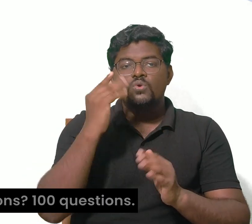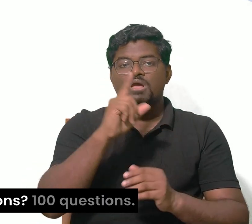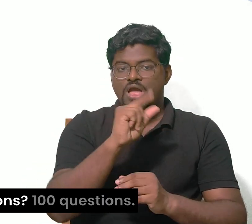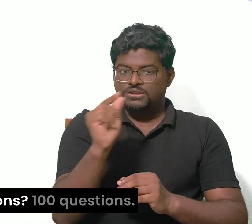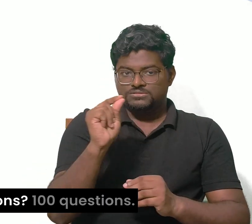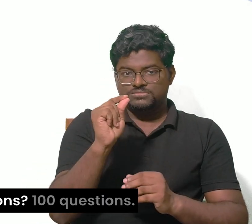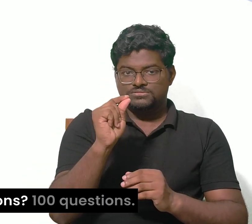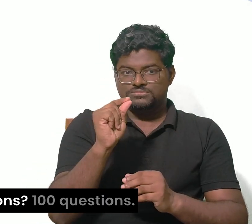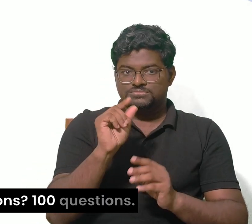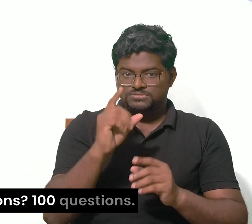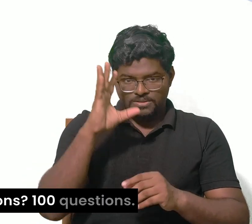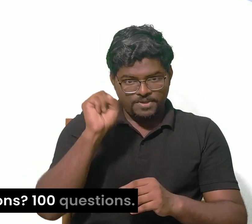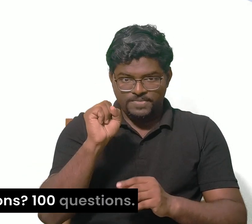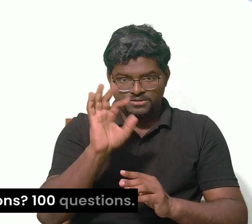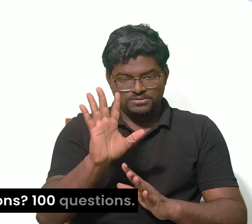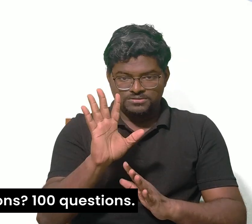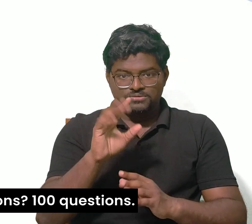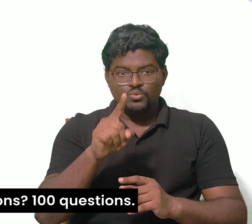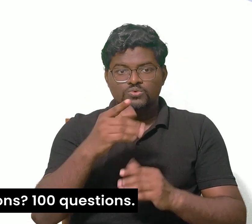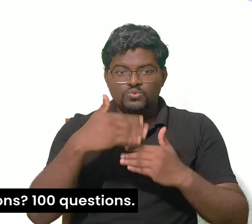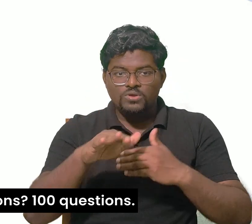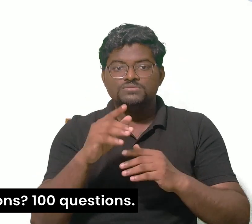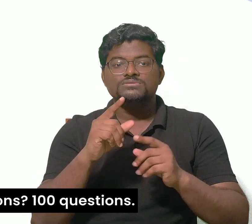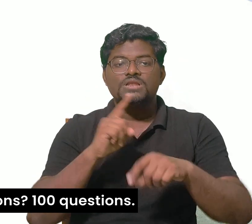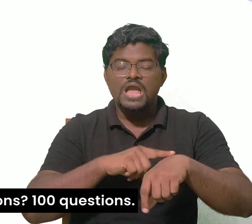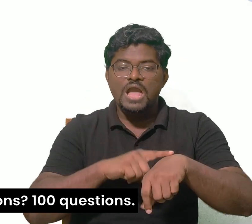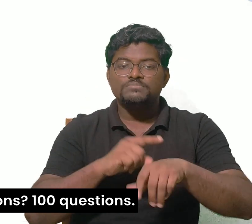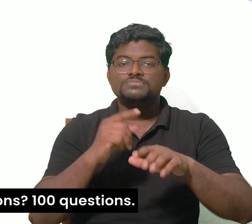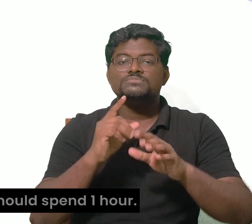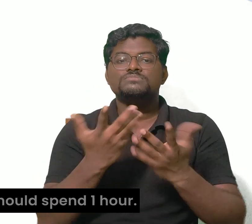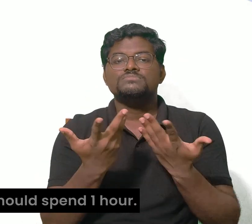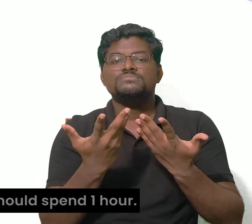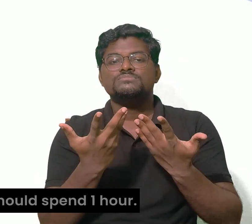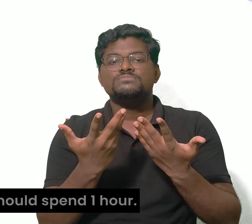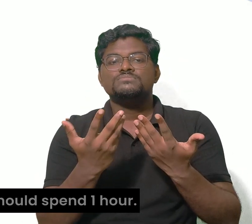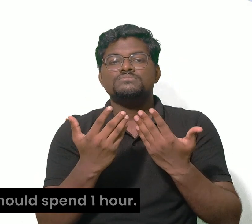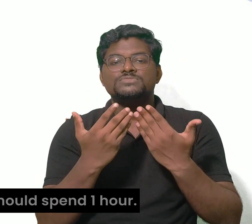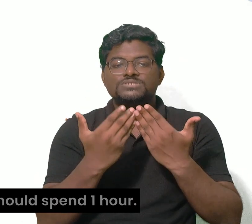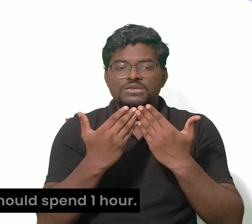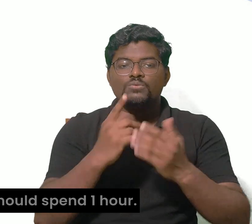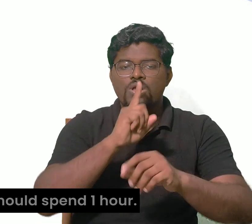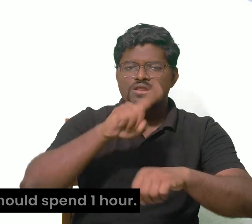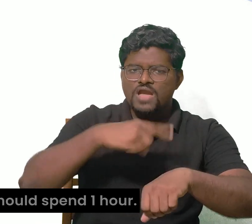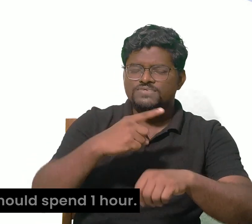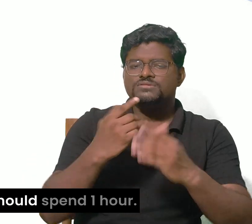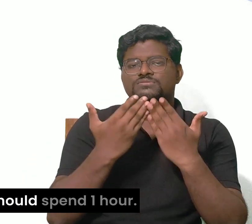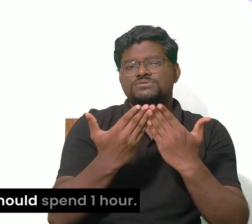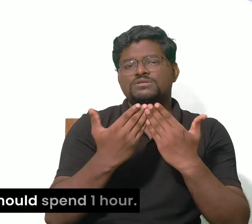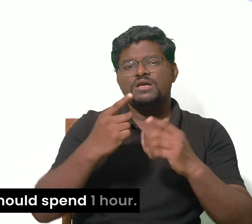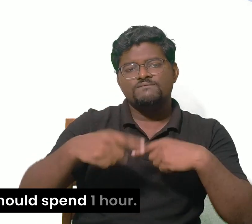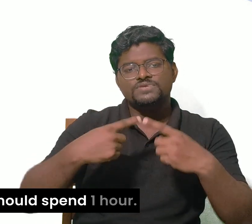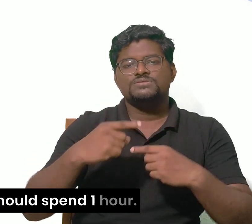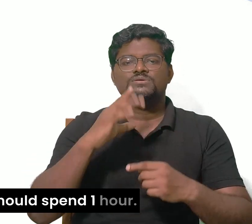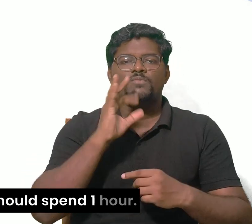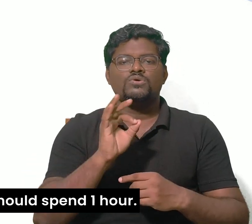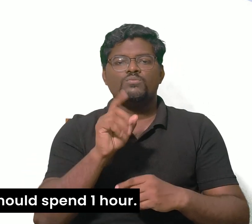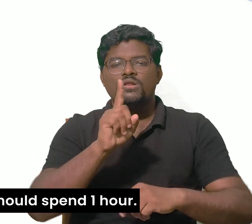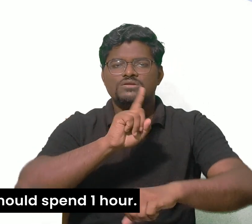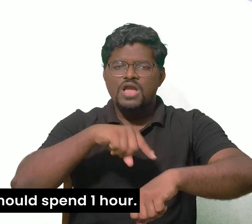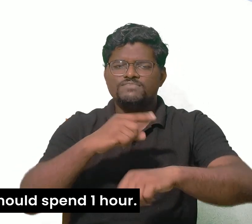questions? 100 question. For 100 question, you are going to spend time 1 hour. Why